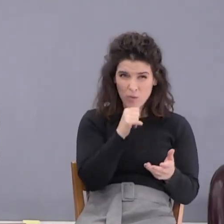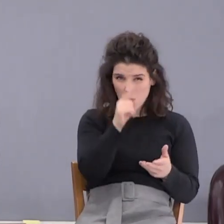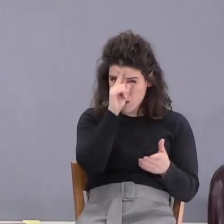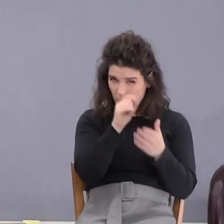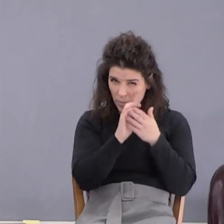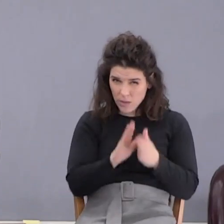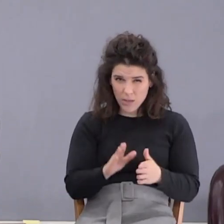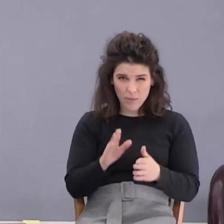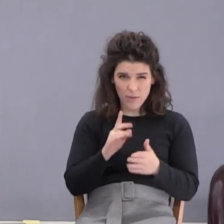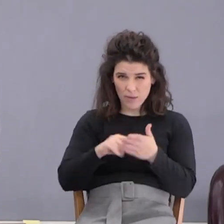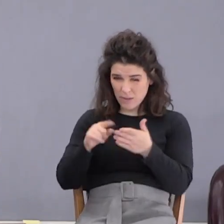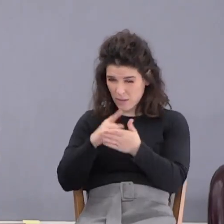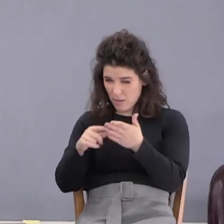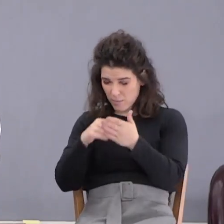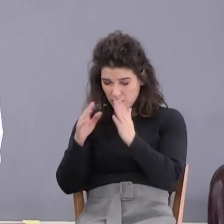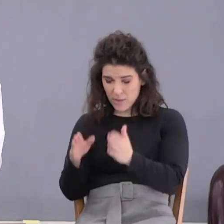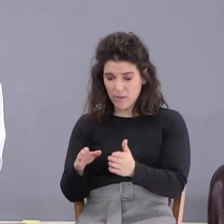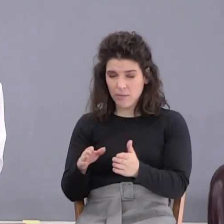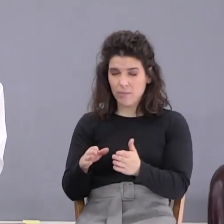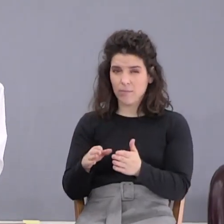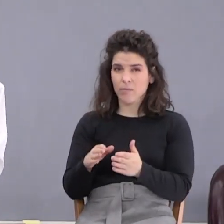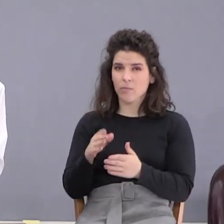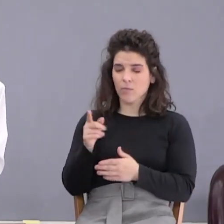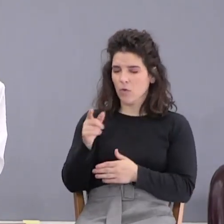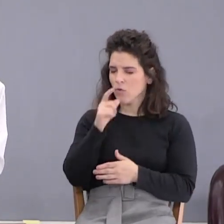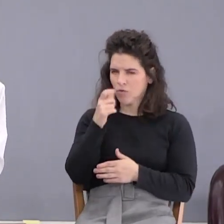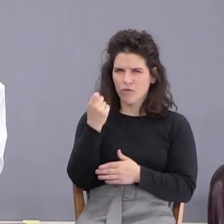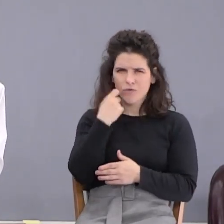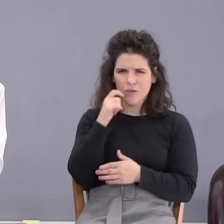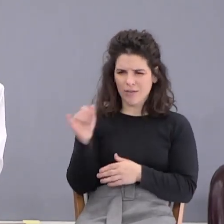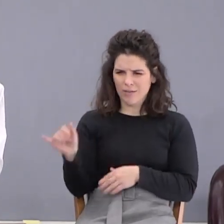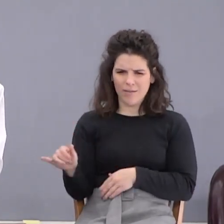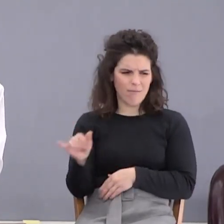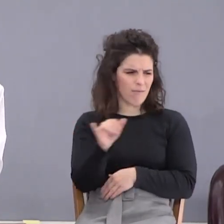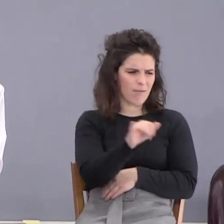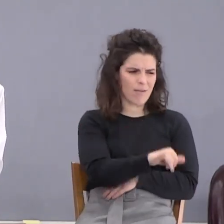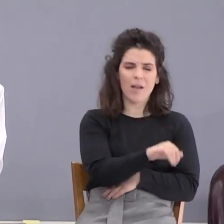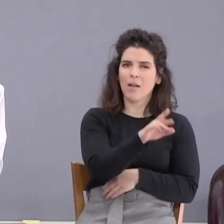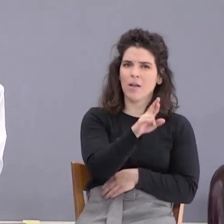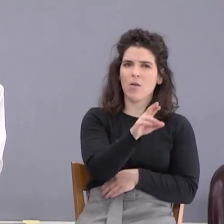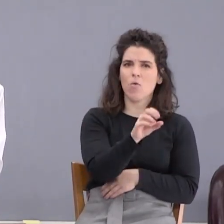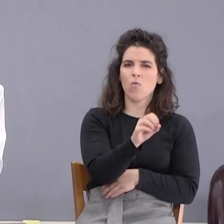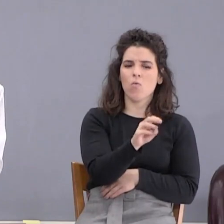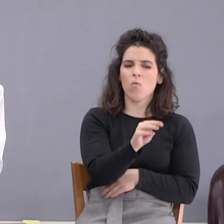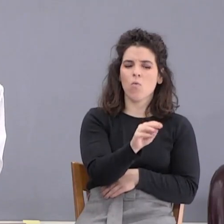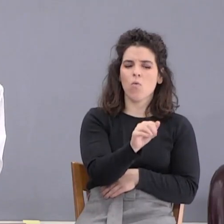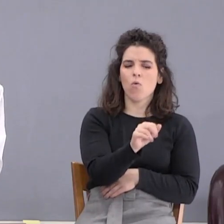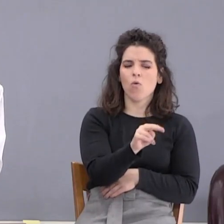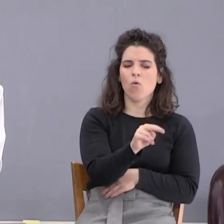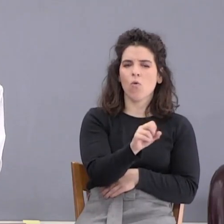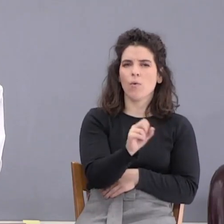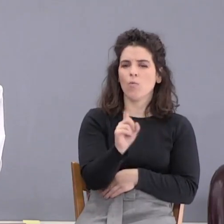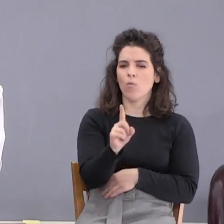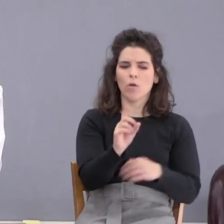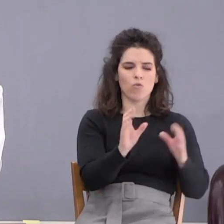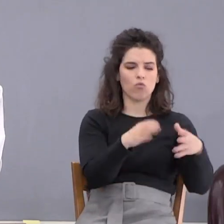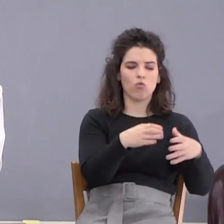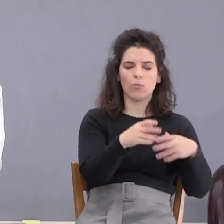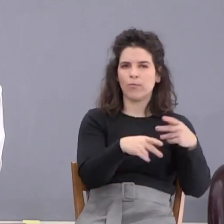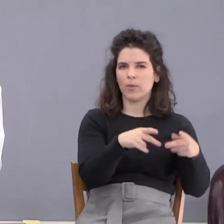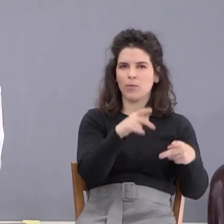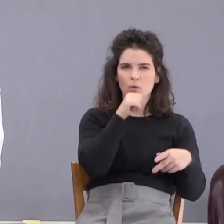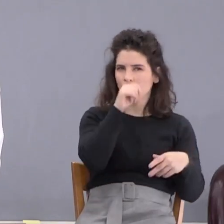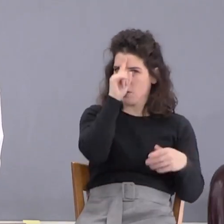unbelieving skeptic. You're just like that for Romans chapter 1 category of